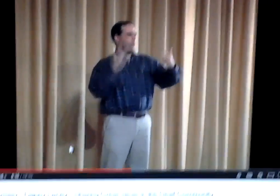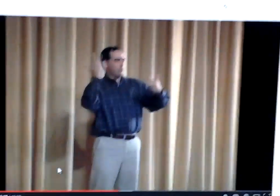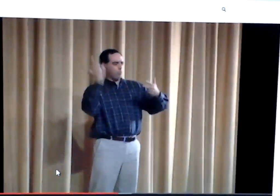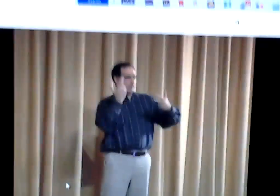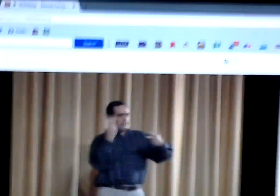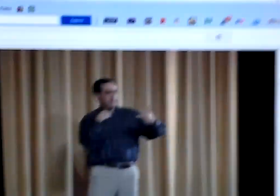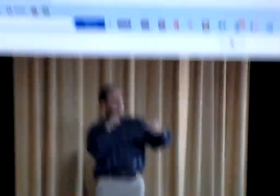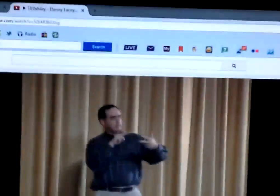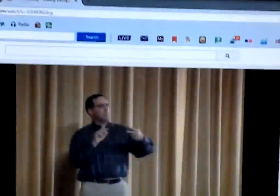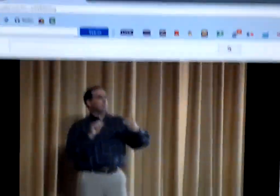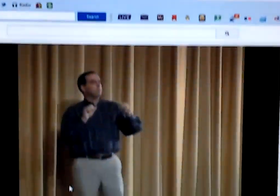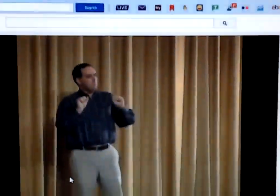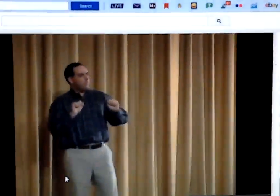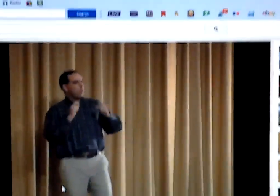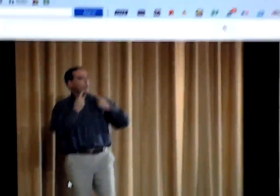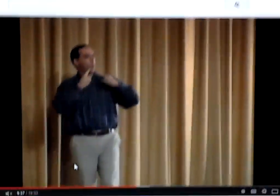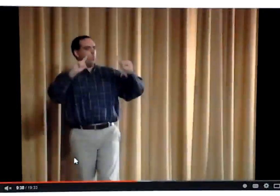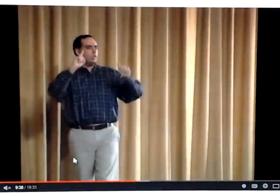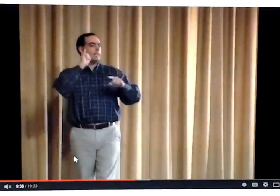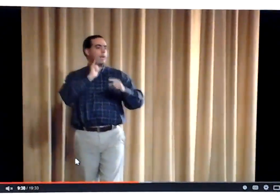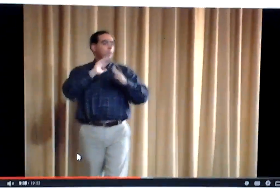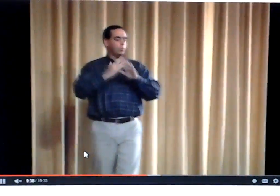I know it's a general word.